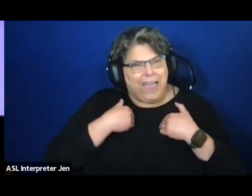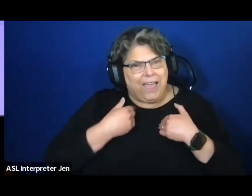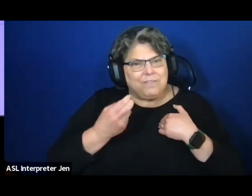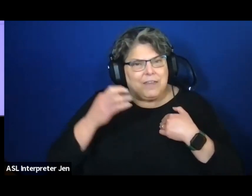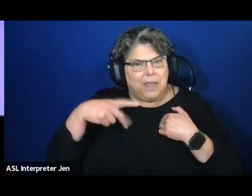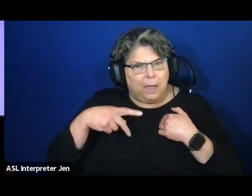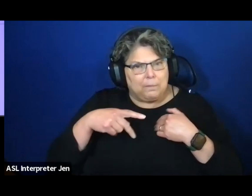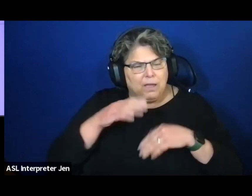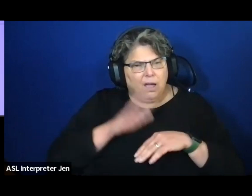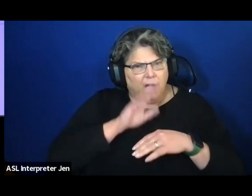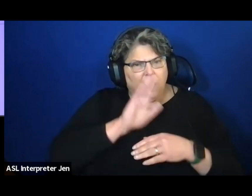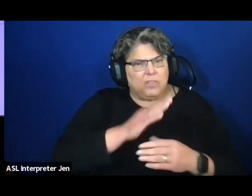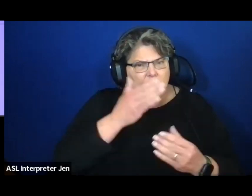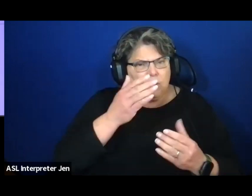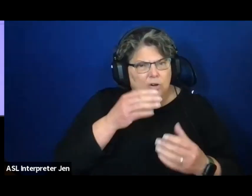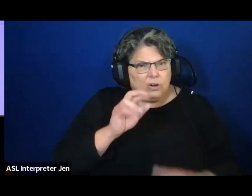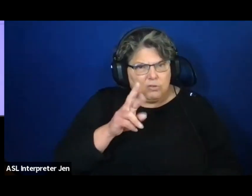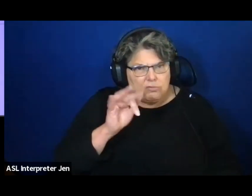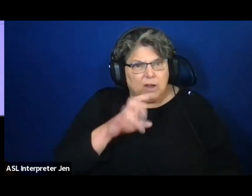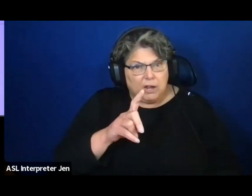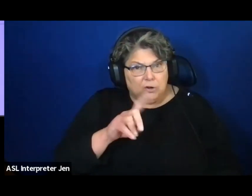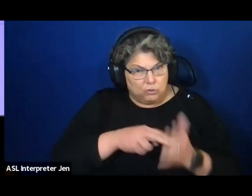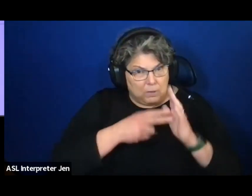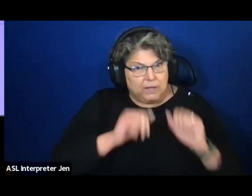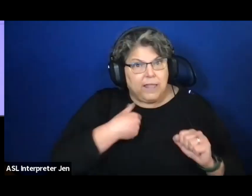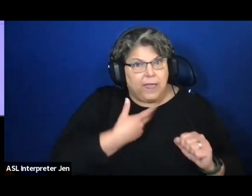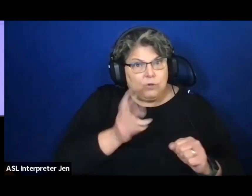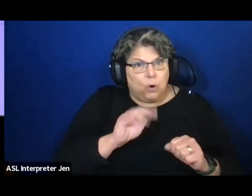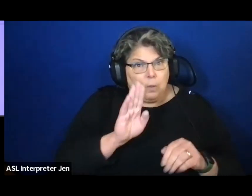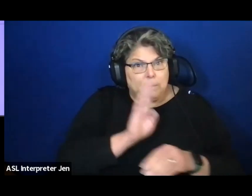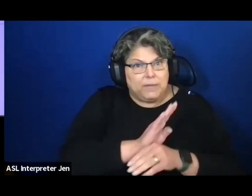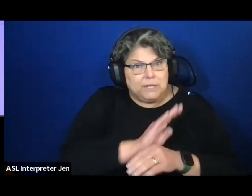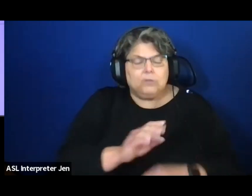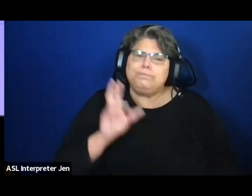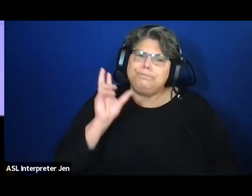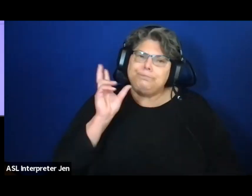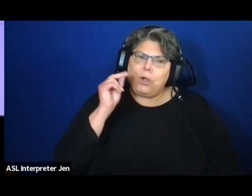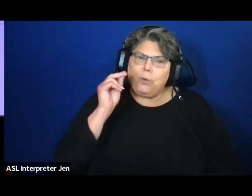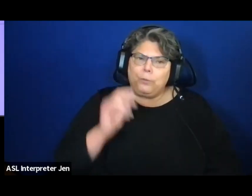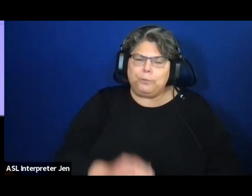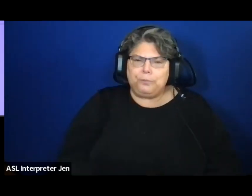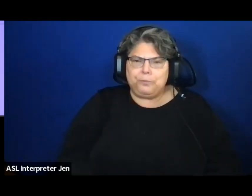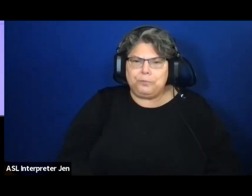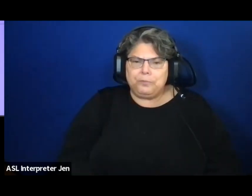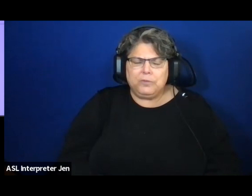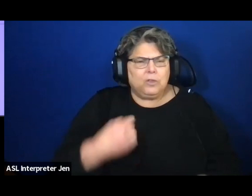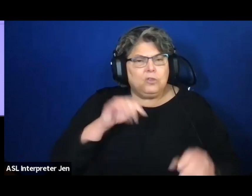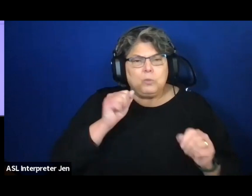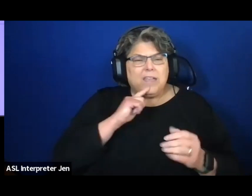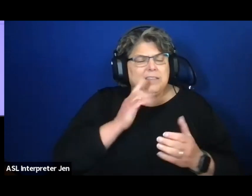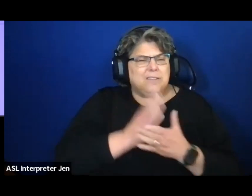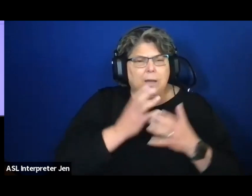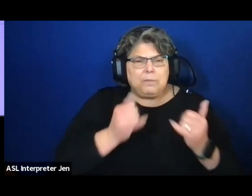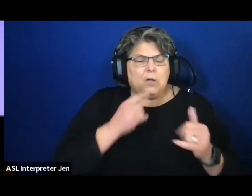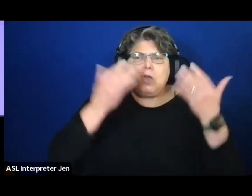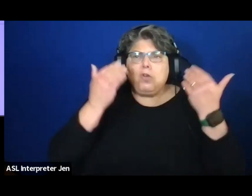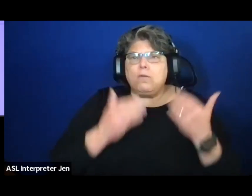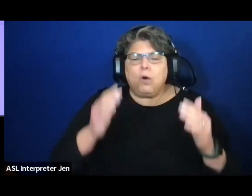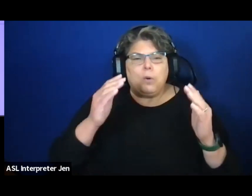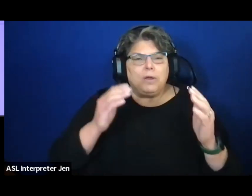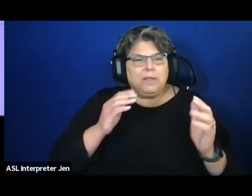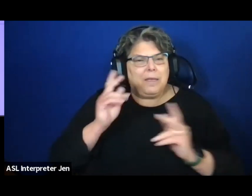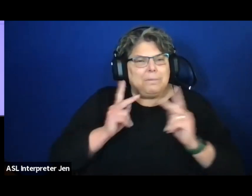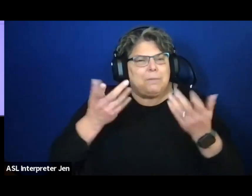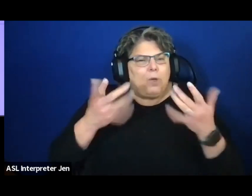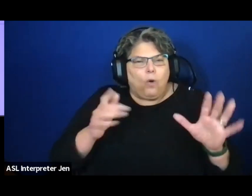on their record. Can they actually own a business? No. So we can't just start now and go forward and see whatever happened because people already have the money from